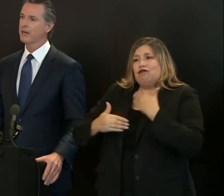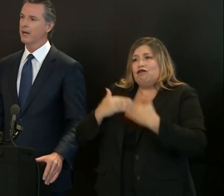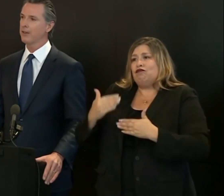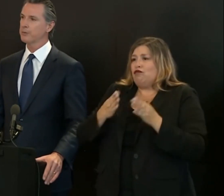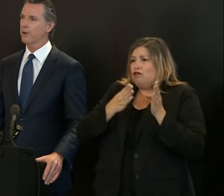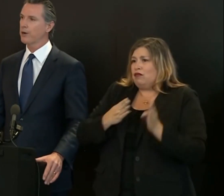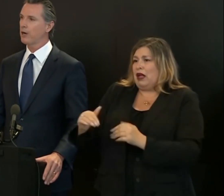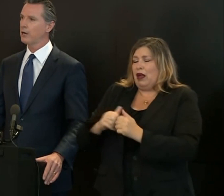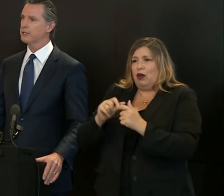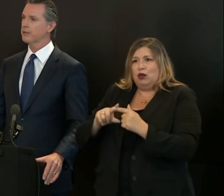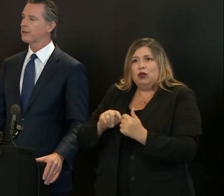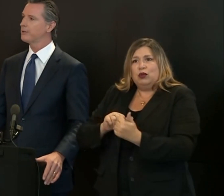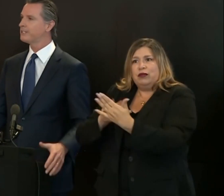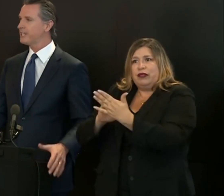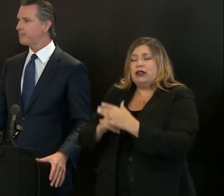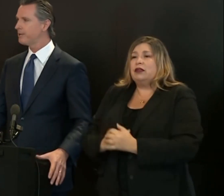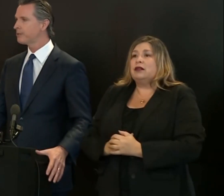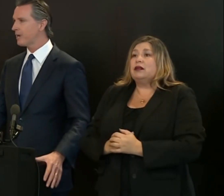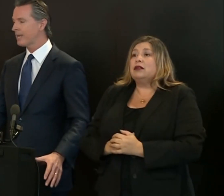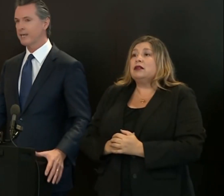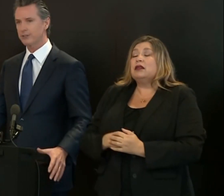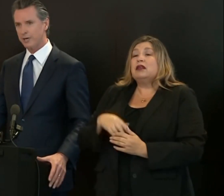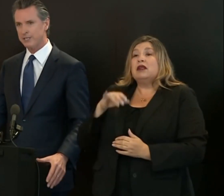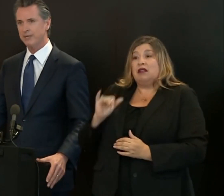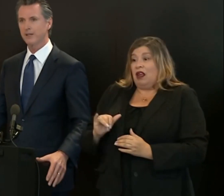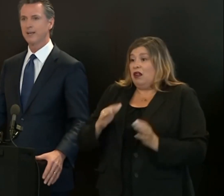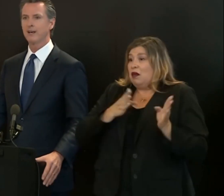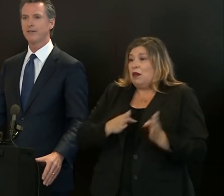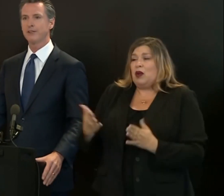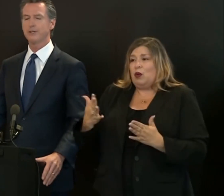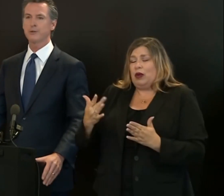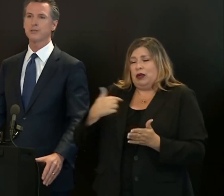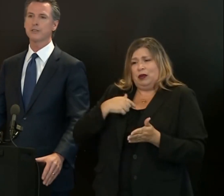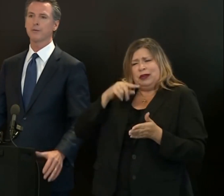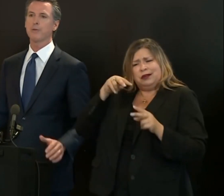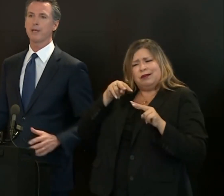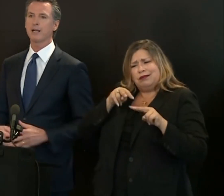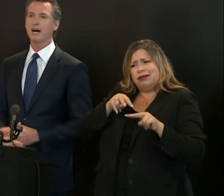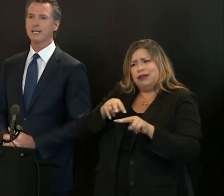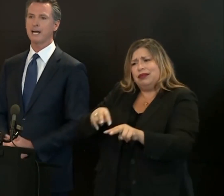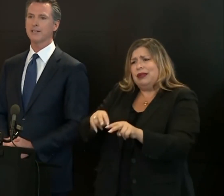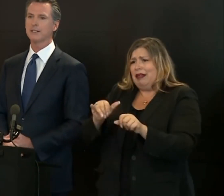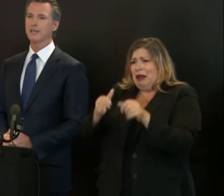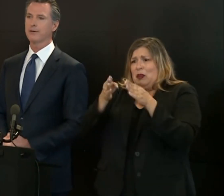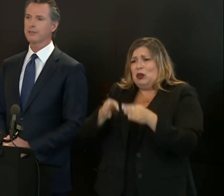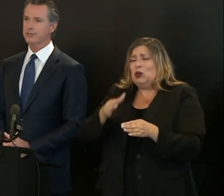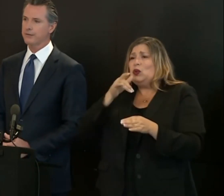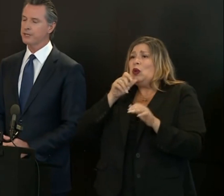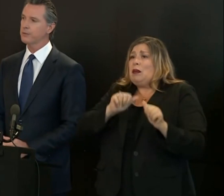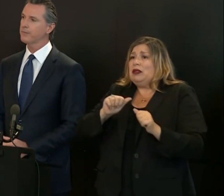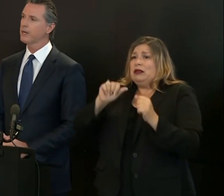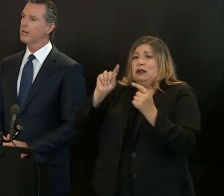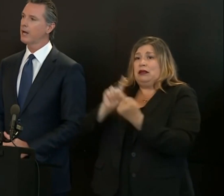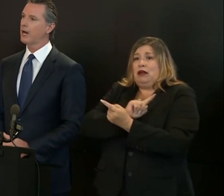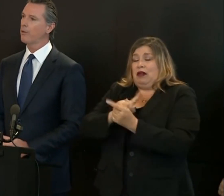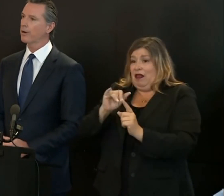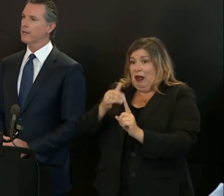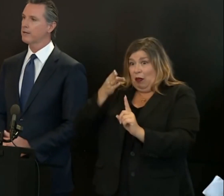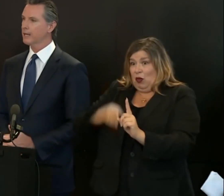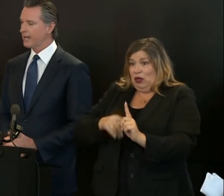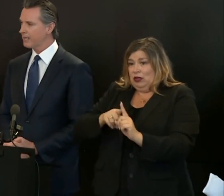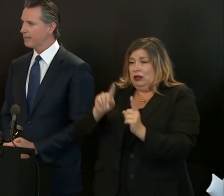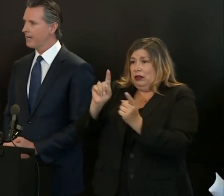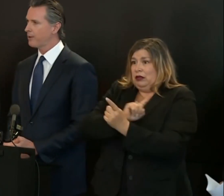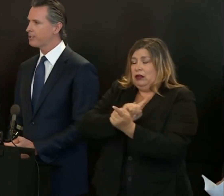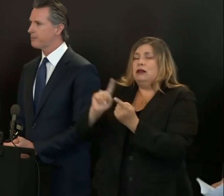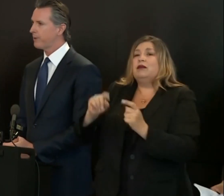advance. Those protocols include deep tracking and tracing of individuals that would be in contact with this individual,